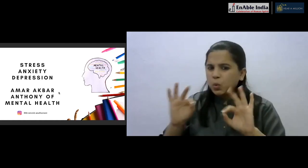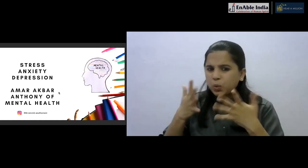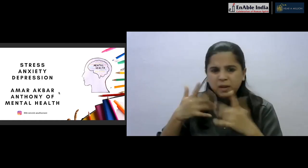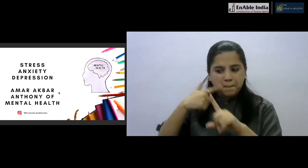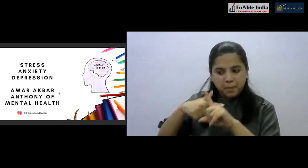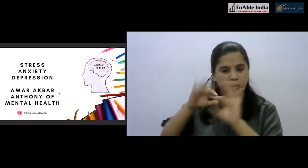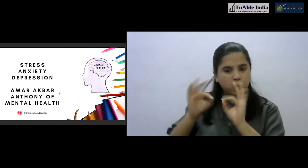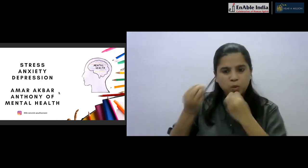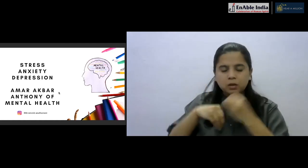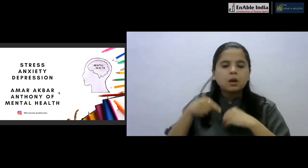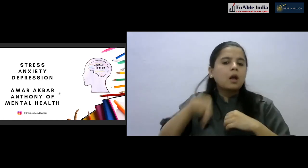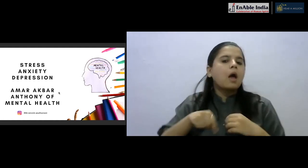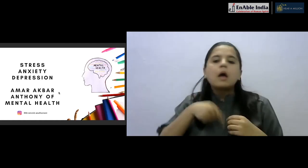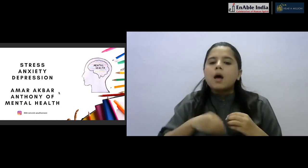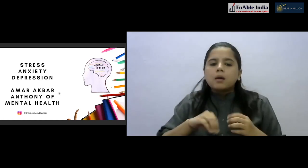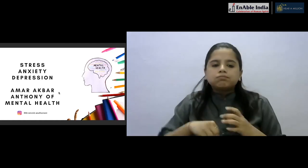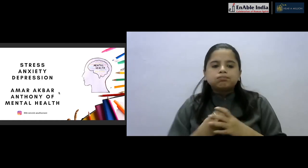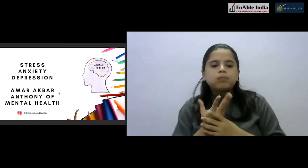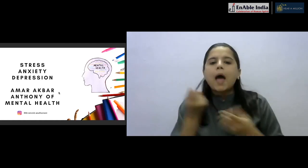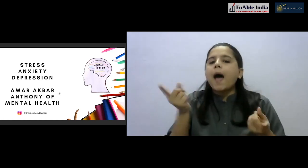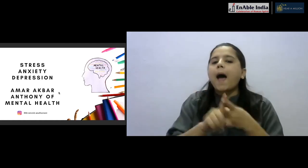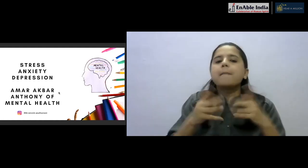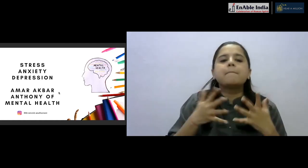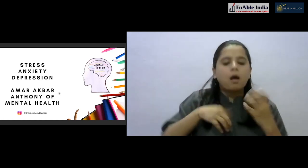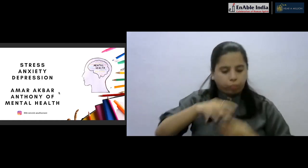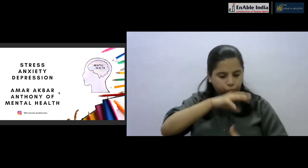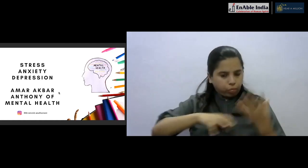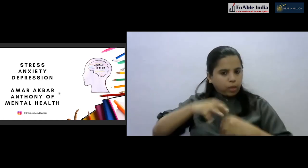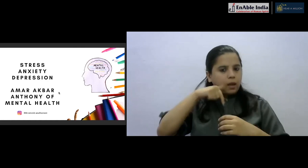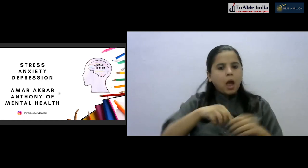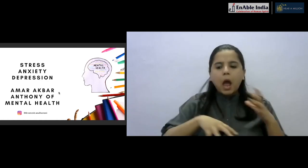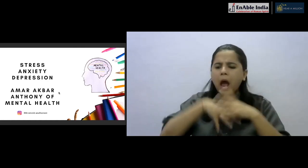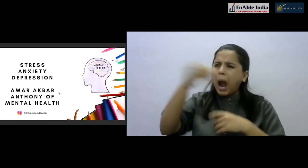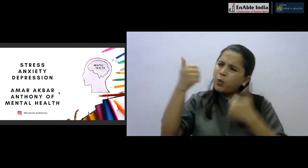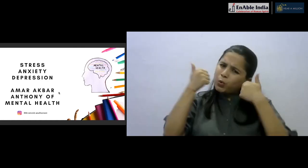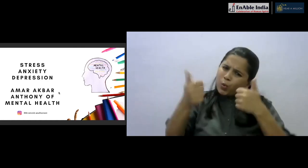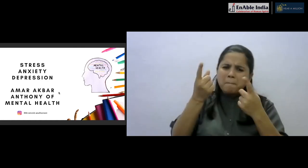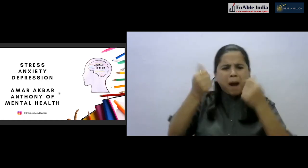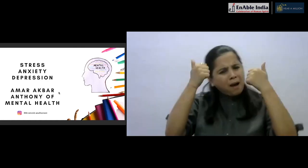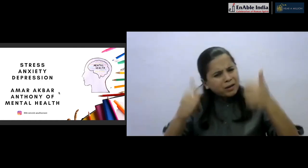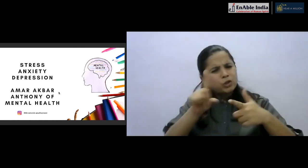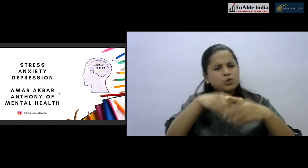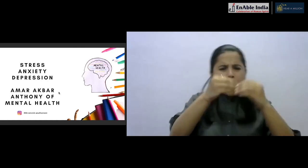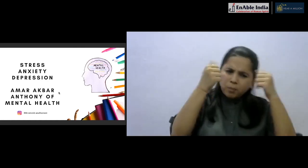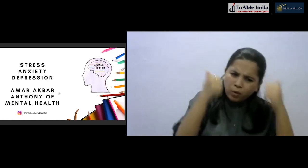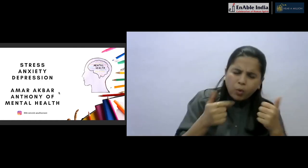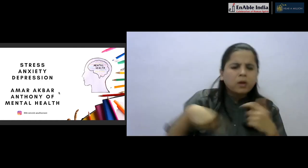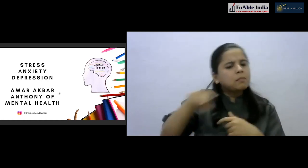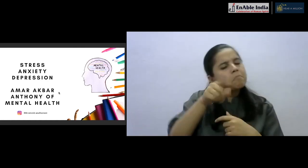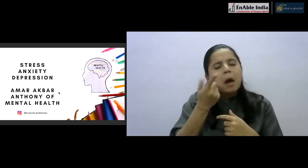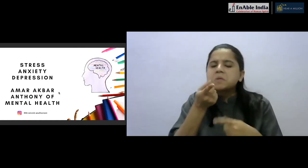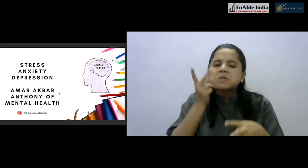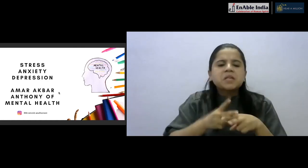will not be produced right, then even your external conditions are okay. You can suffer from anxiety, depression, and stress.